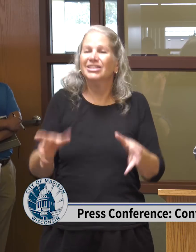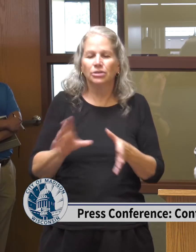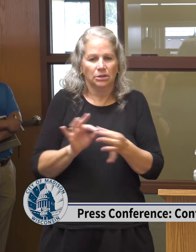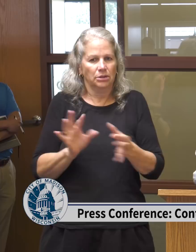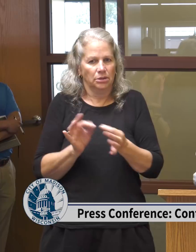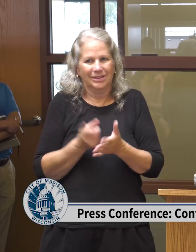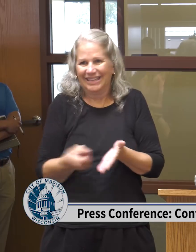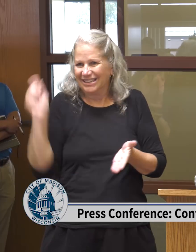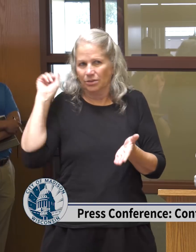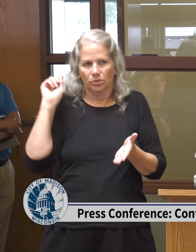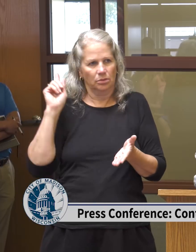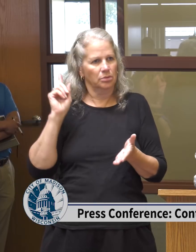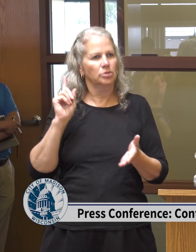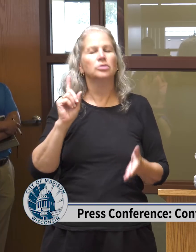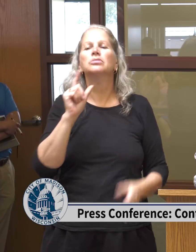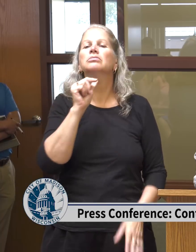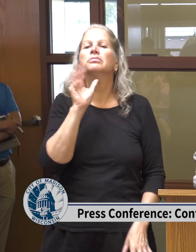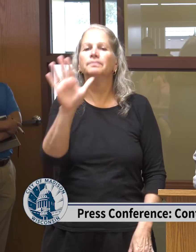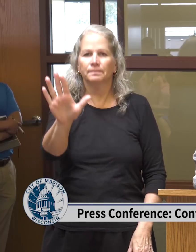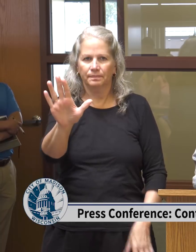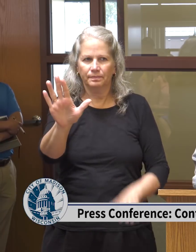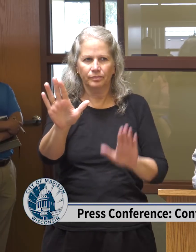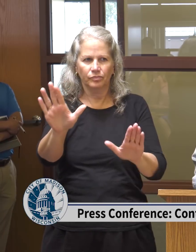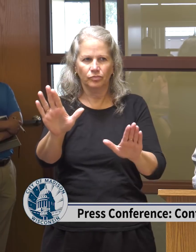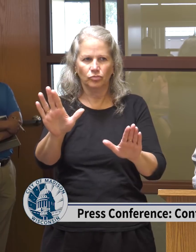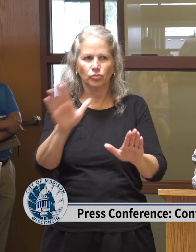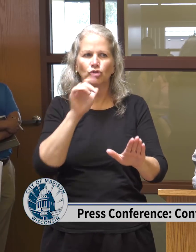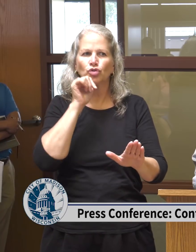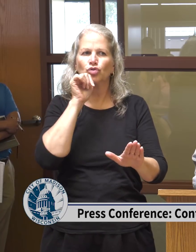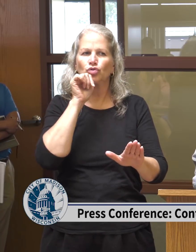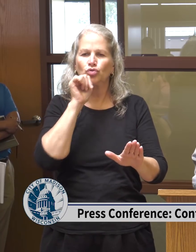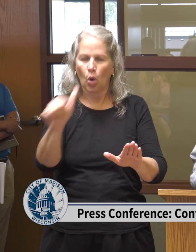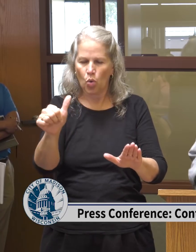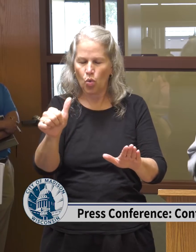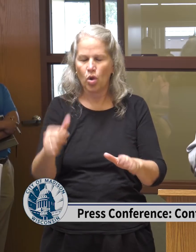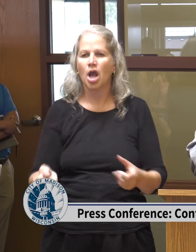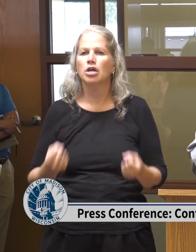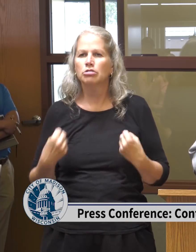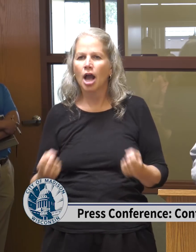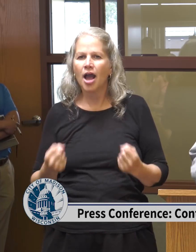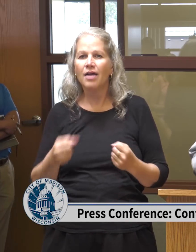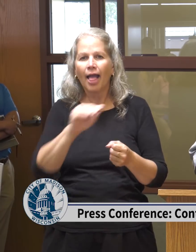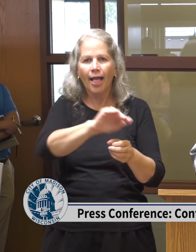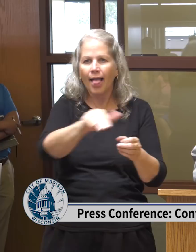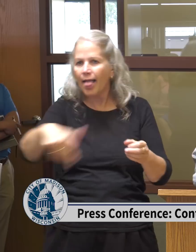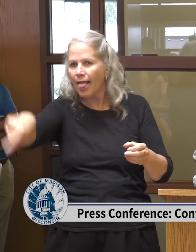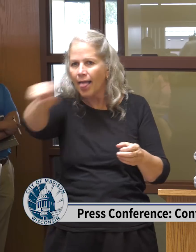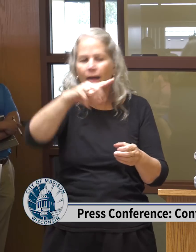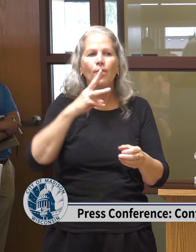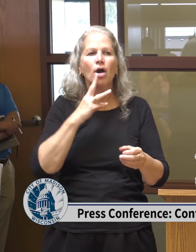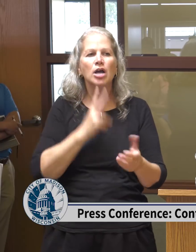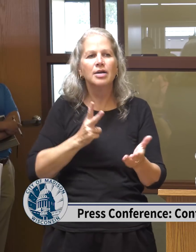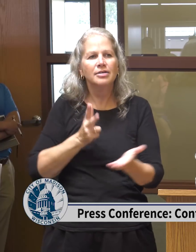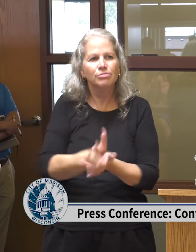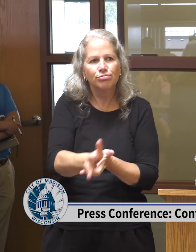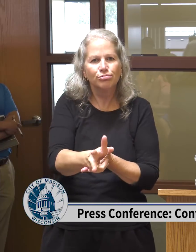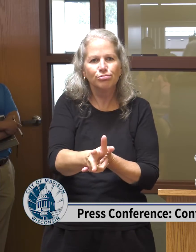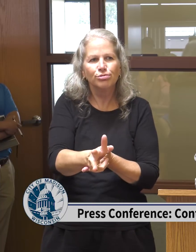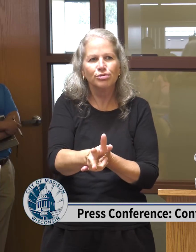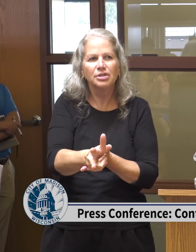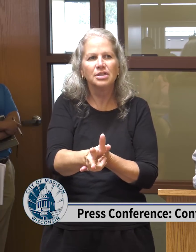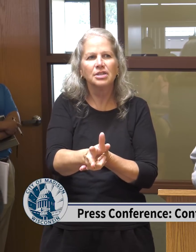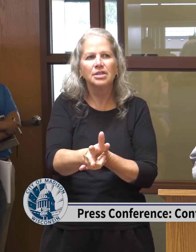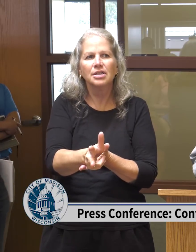not drive through anything deeper than 2-3 inches, and think about the consequences of what you're